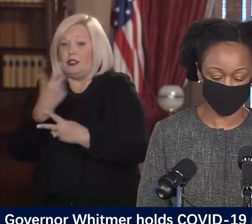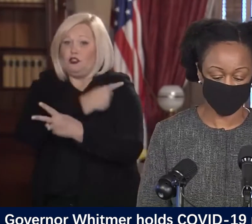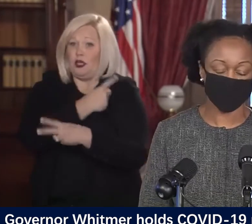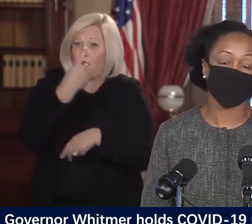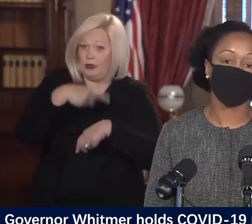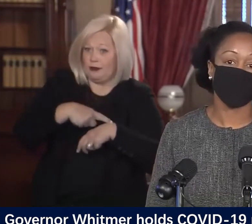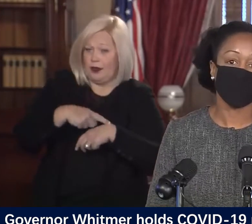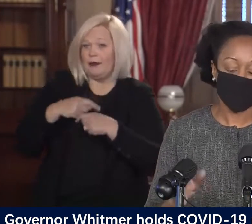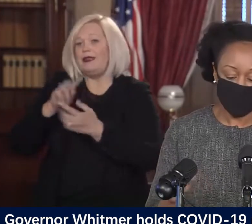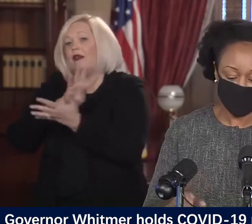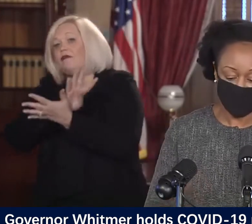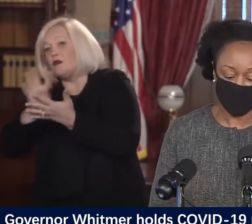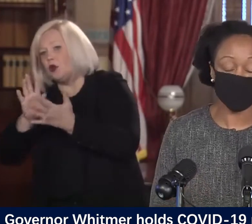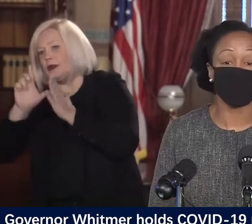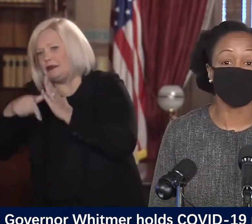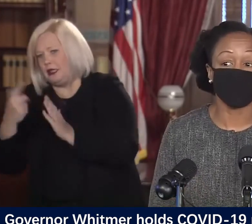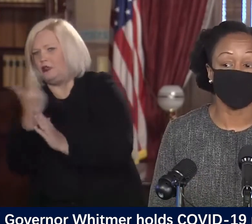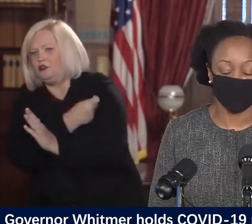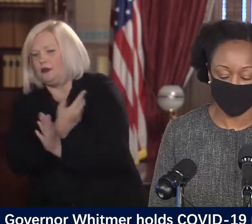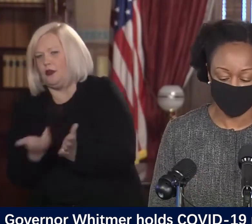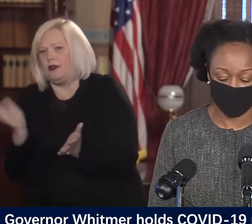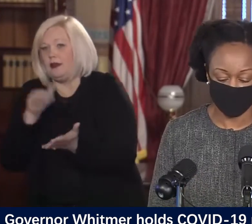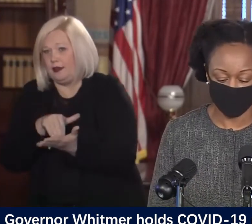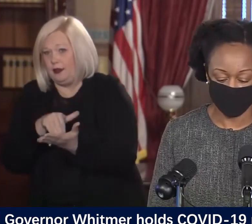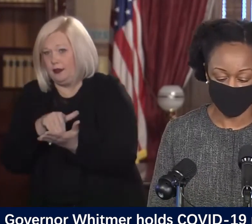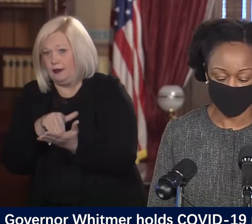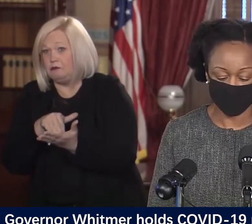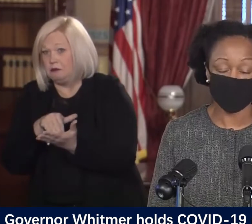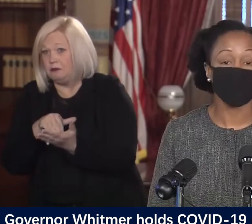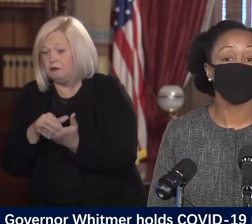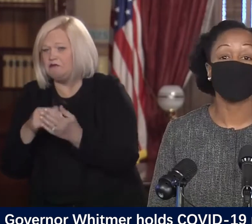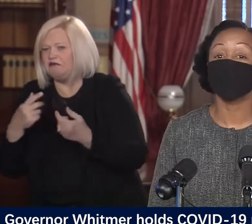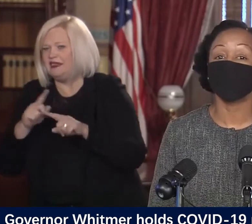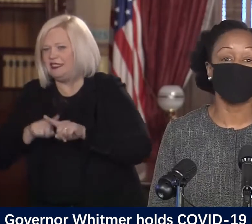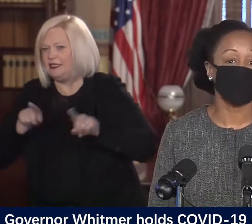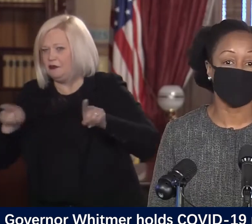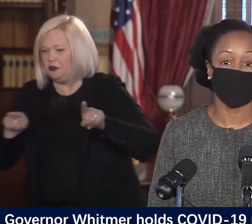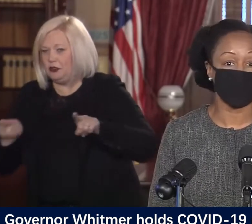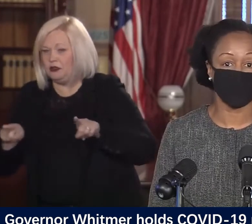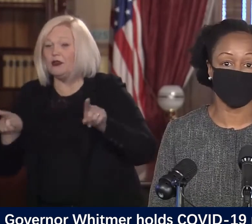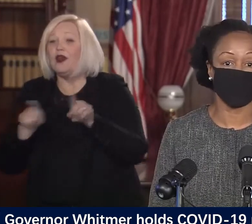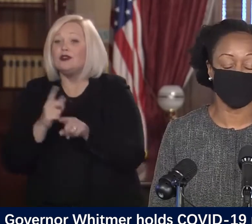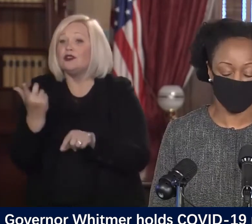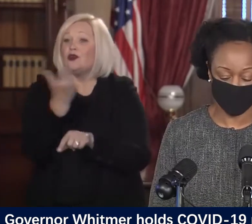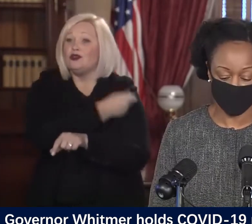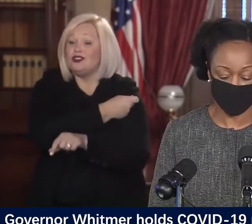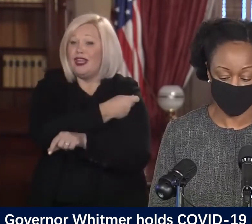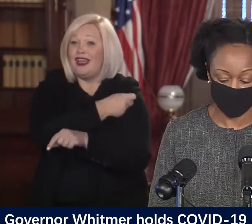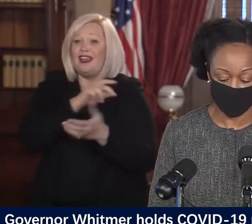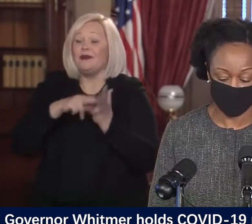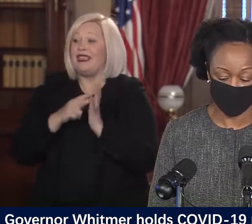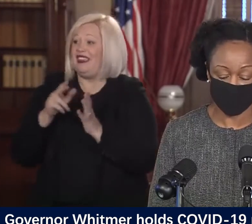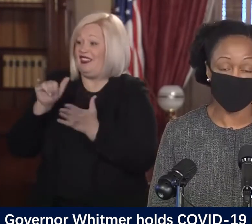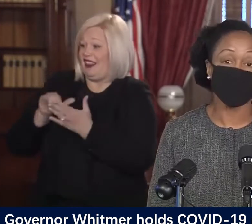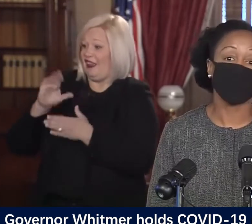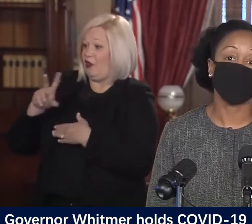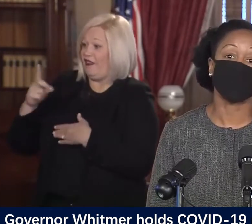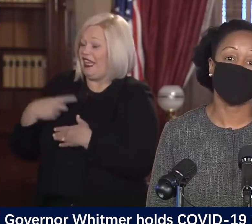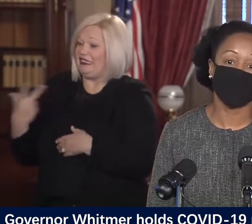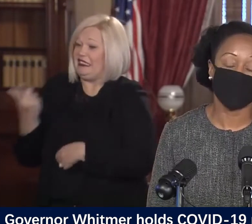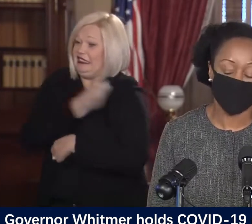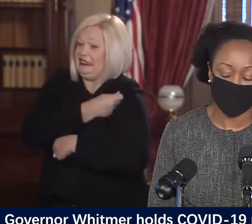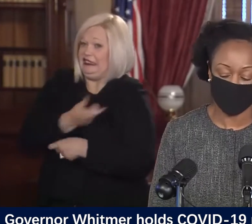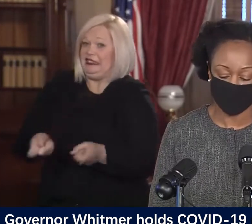first. You should also understand the way the vaccines work. They don't actually give you the disease.